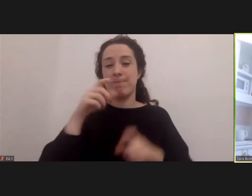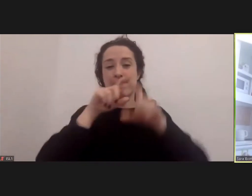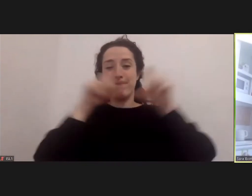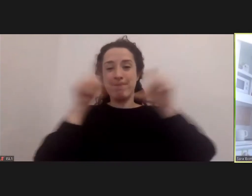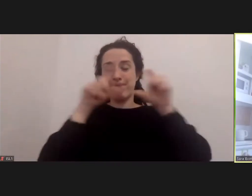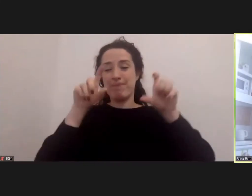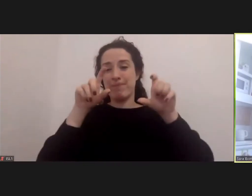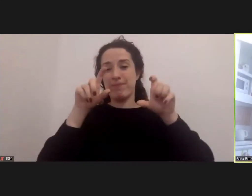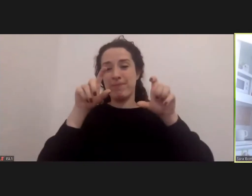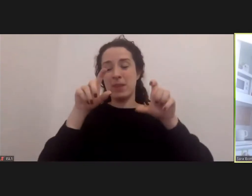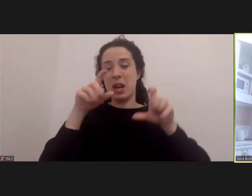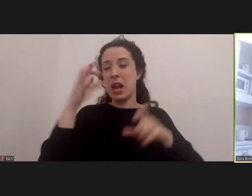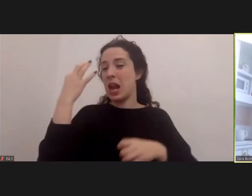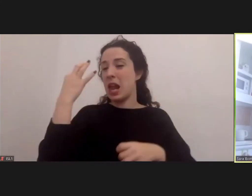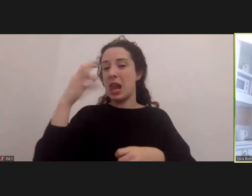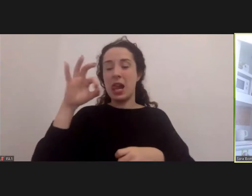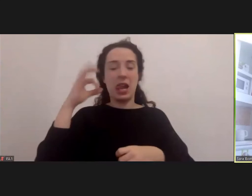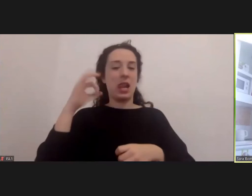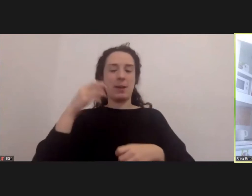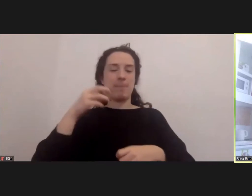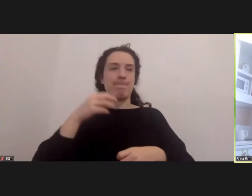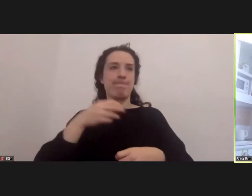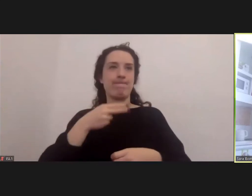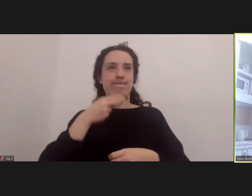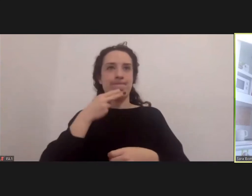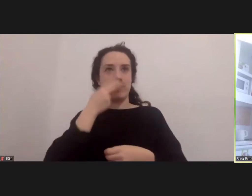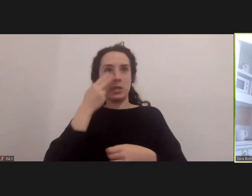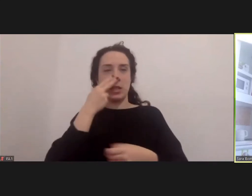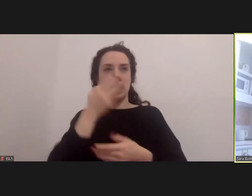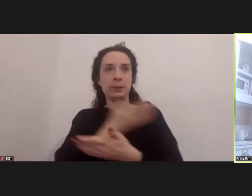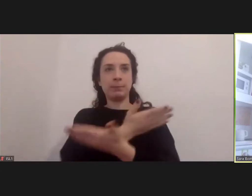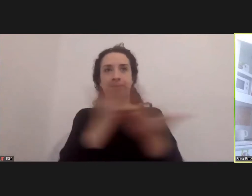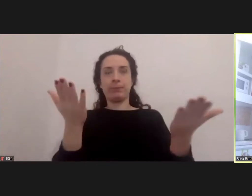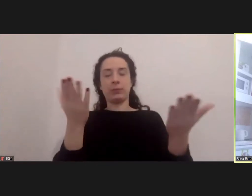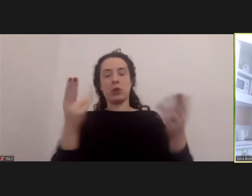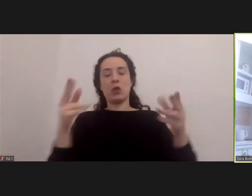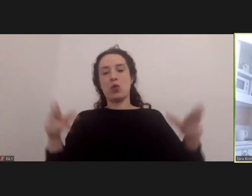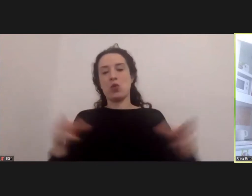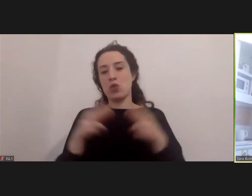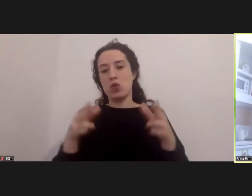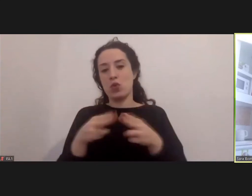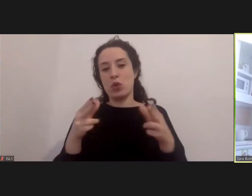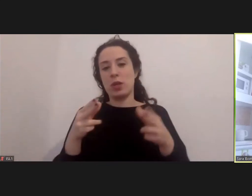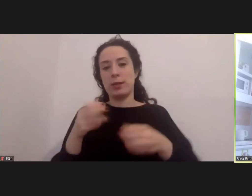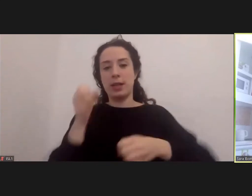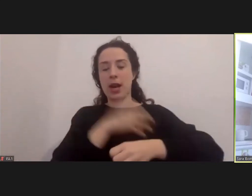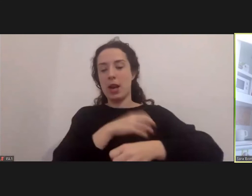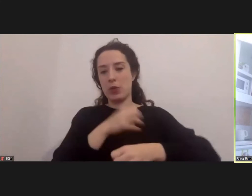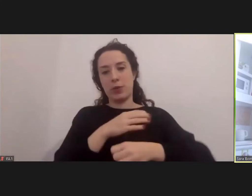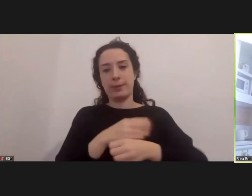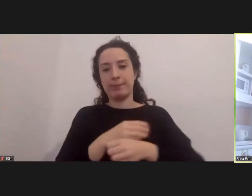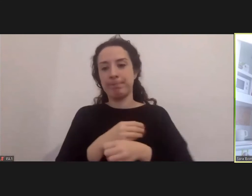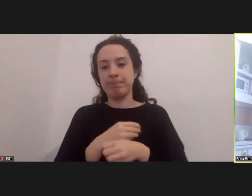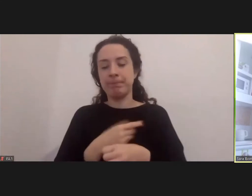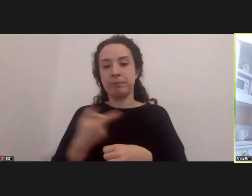representing the general interest of all social economy actors as cooperatives,